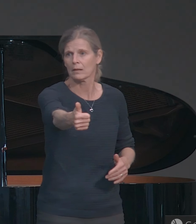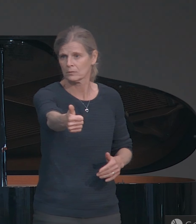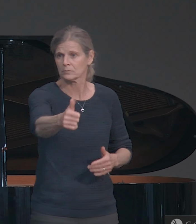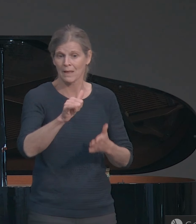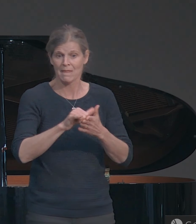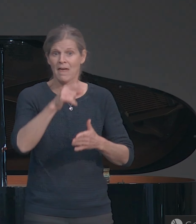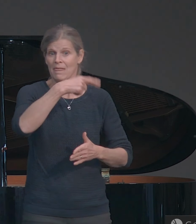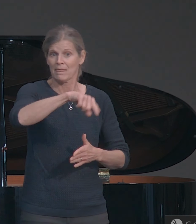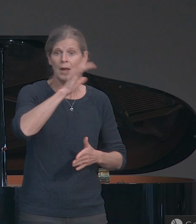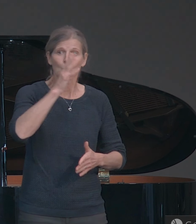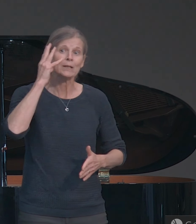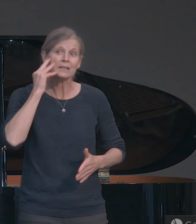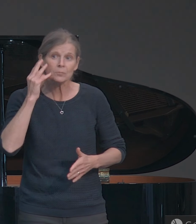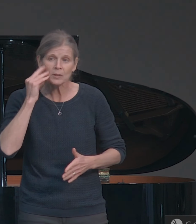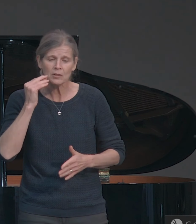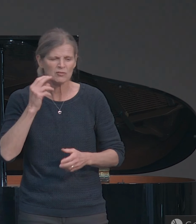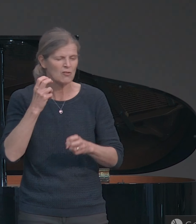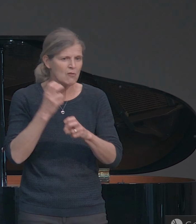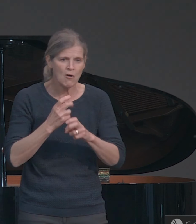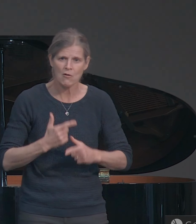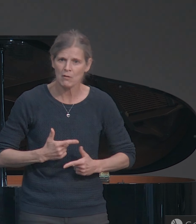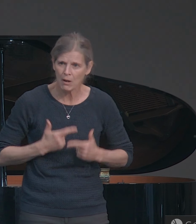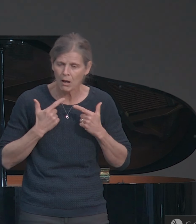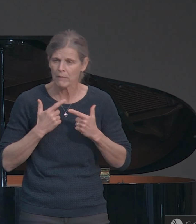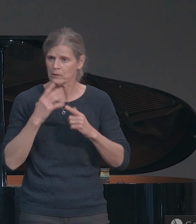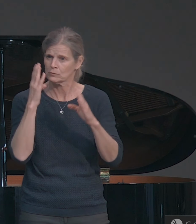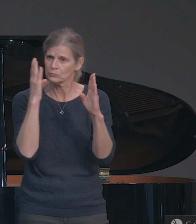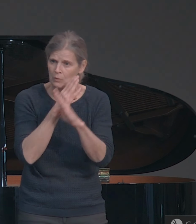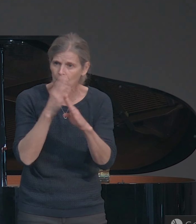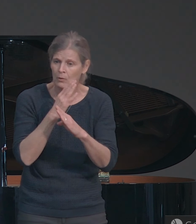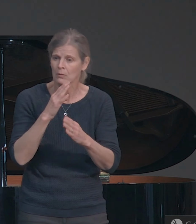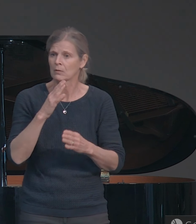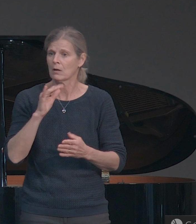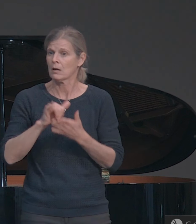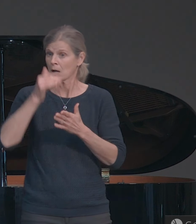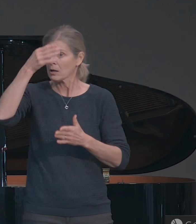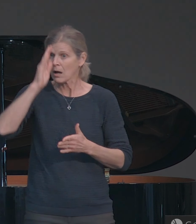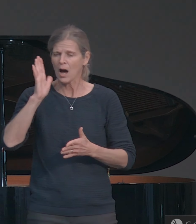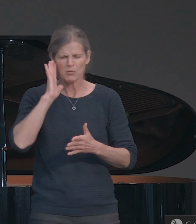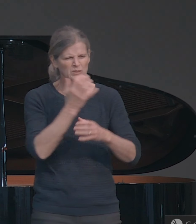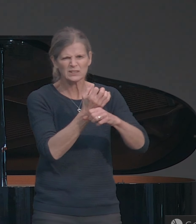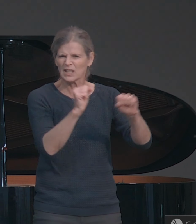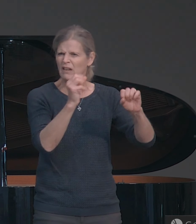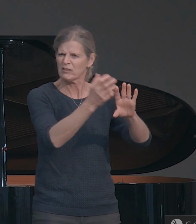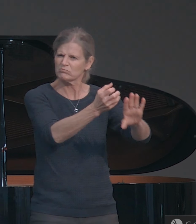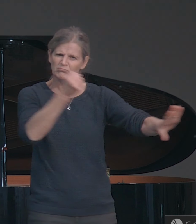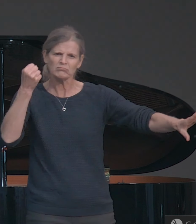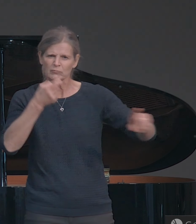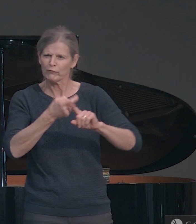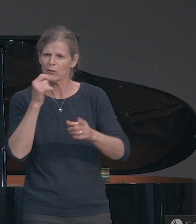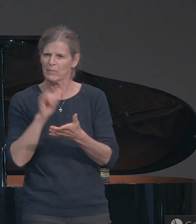that they would experience hardship and trouble, and that God would deliver them from that.